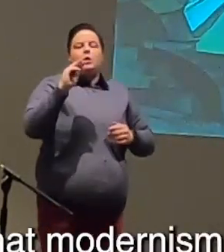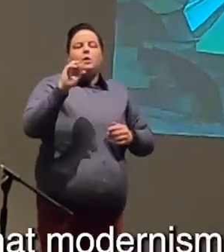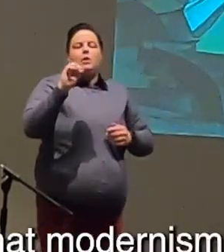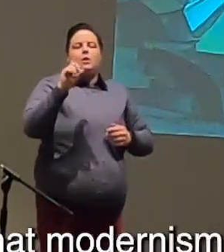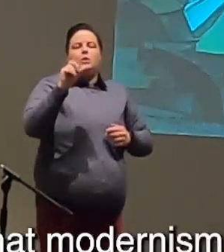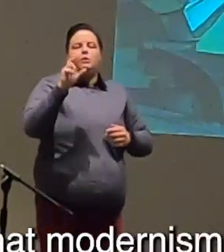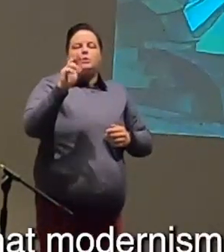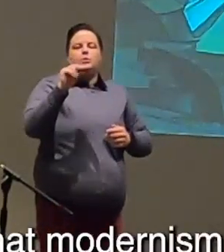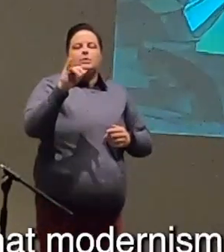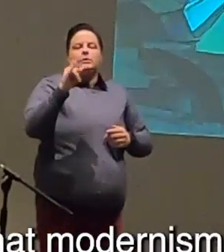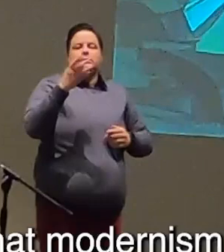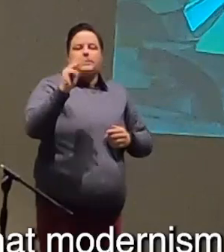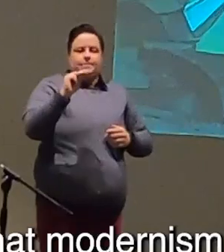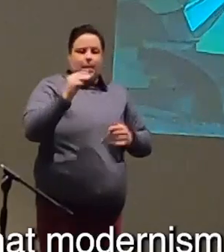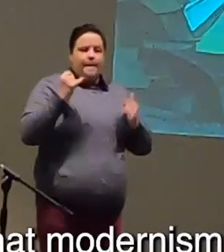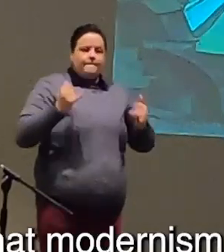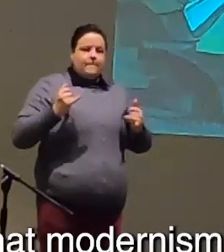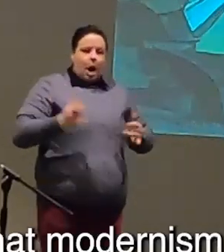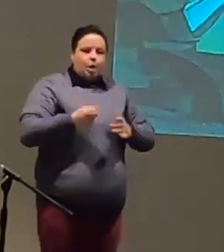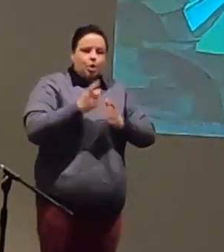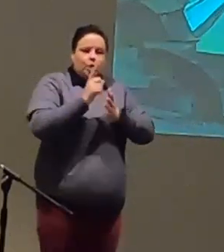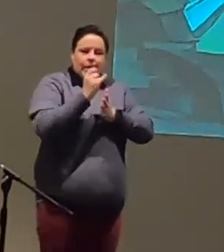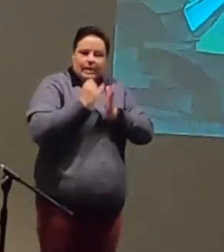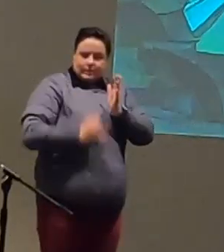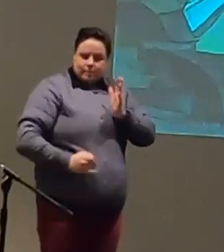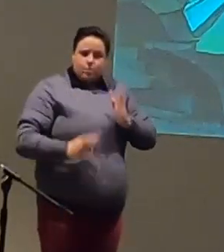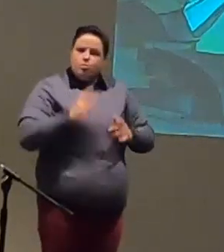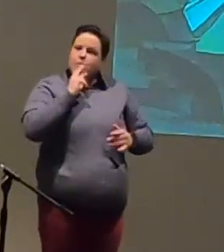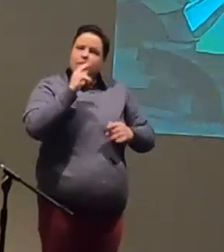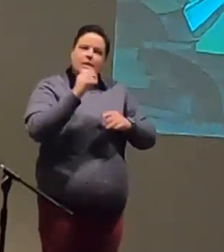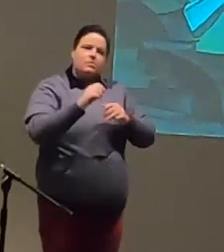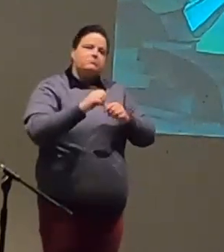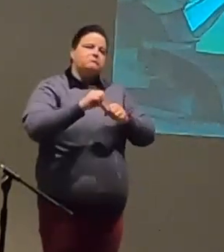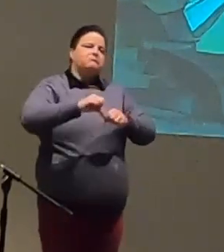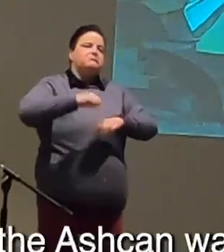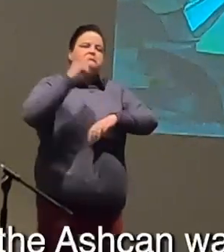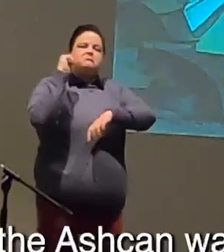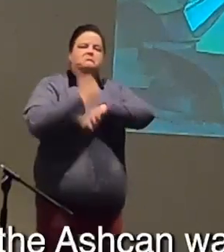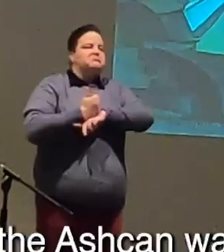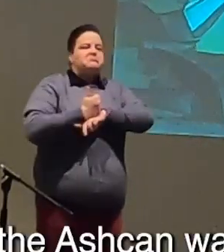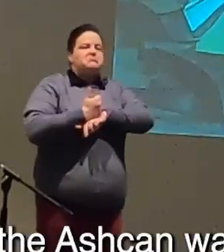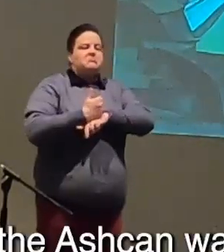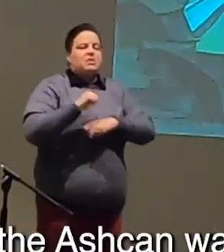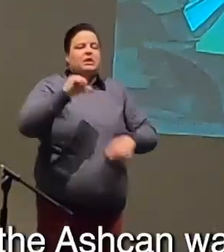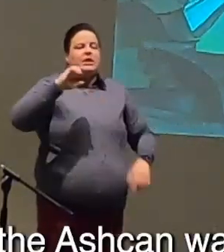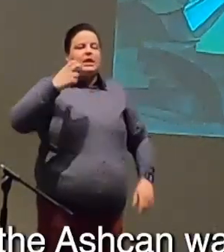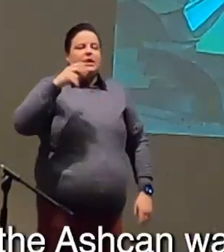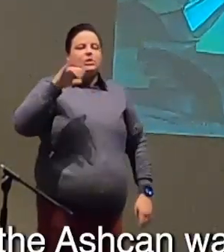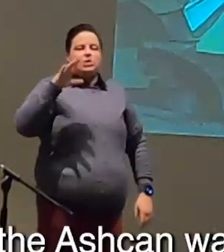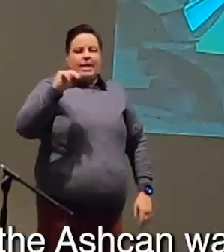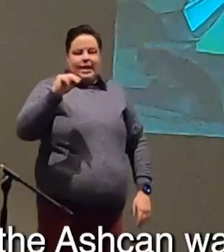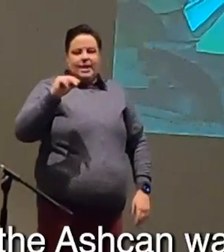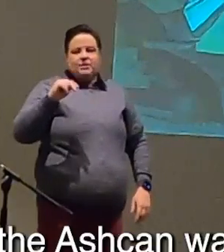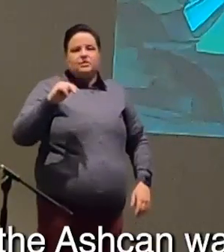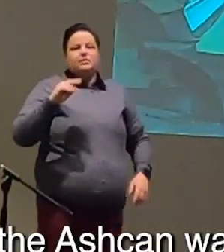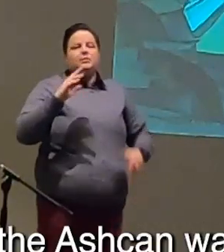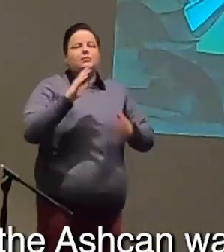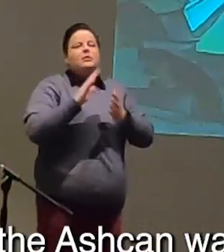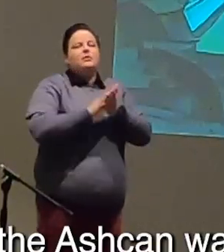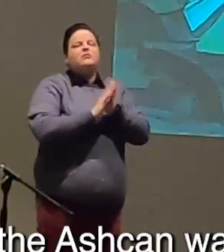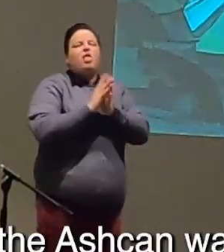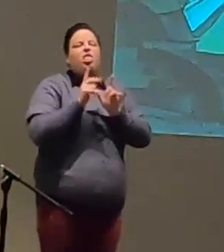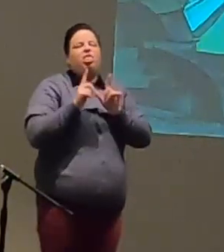really the standard at the time. Academic art was long over, the ashcan was also getting to be